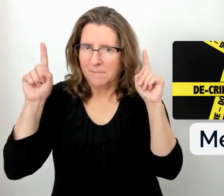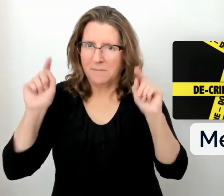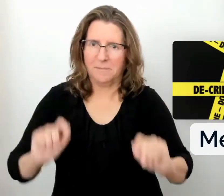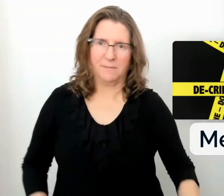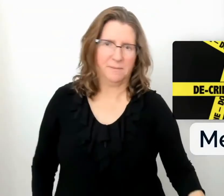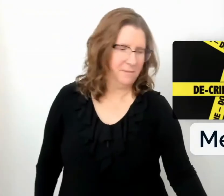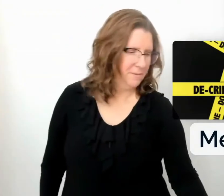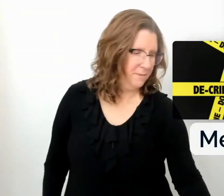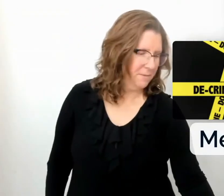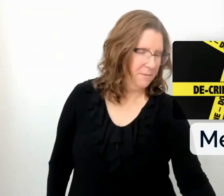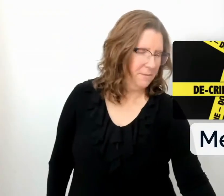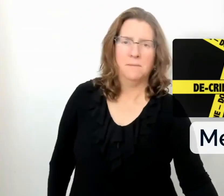not equal.